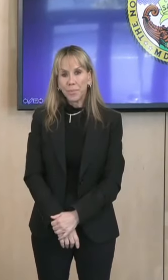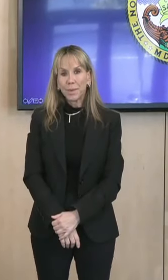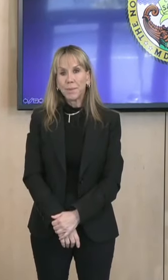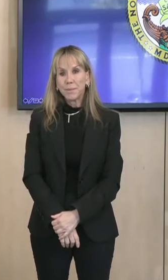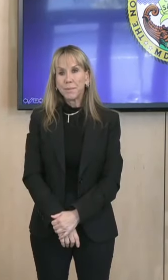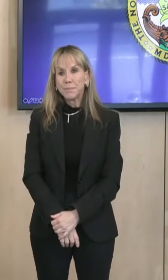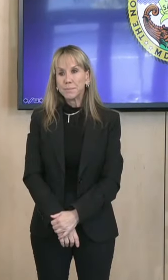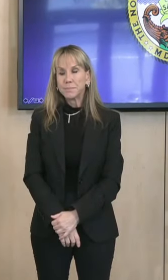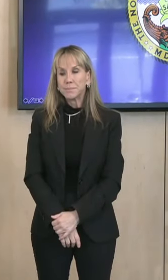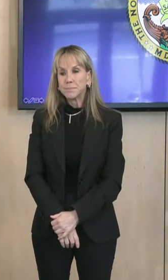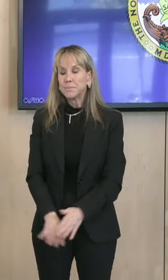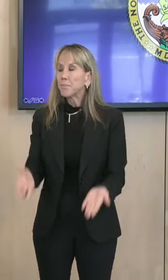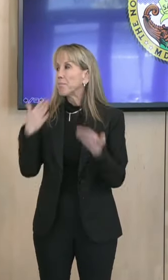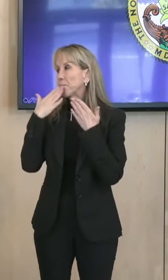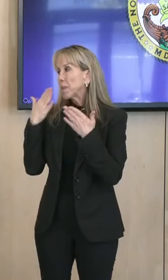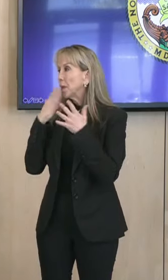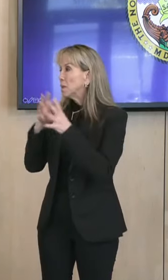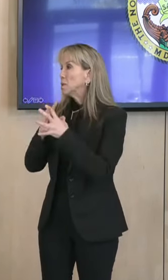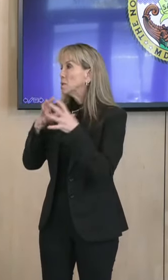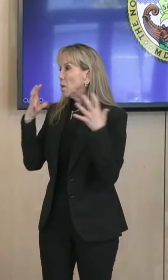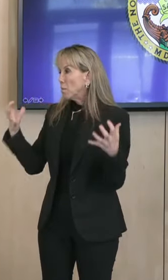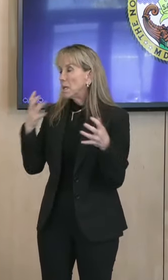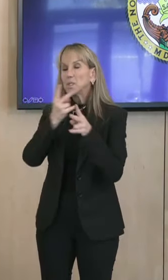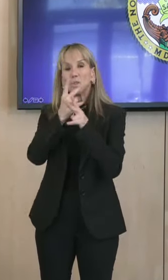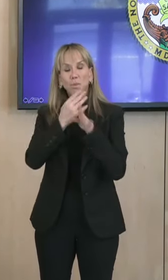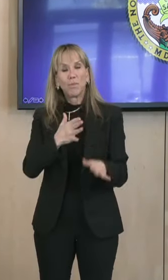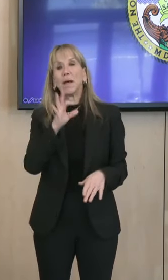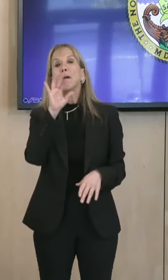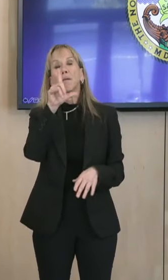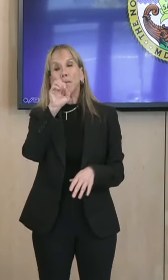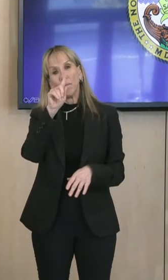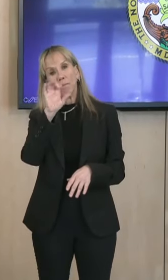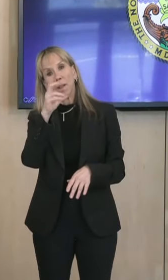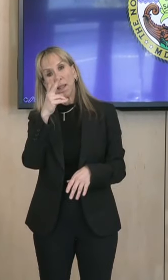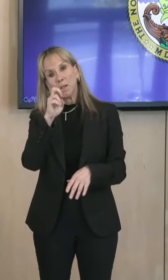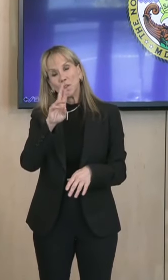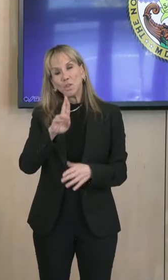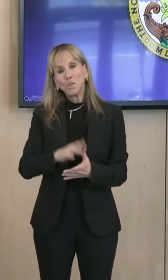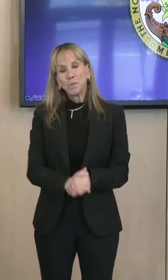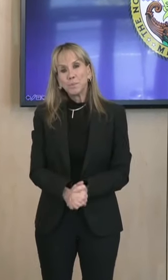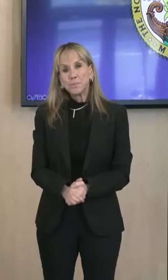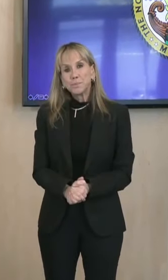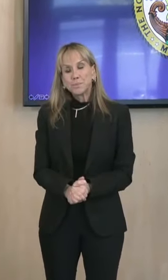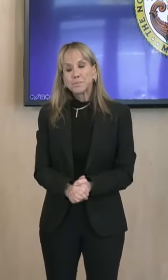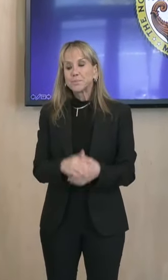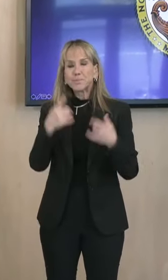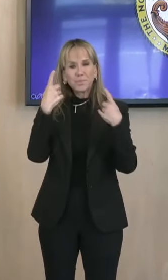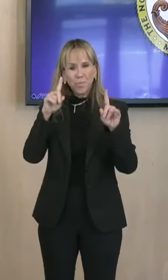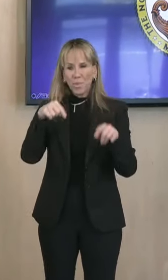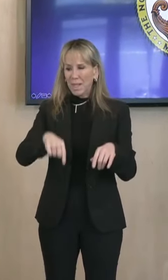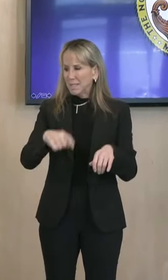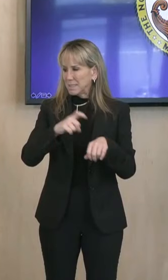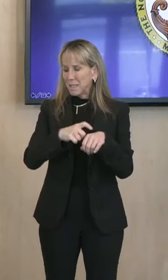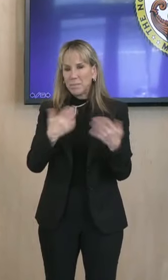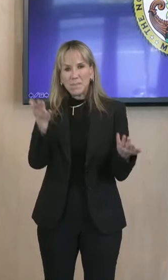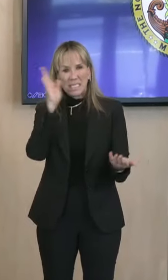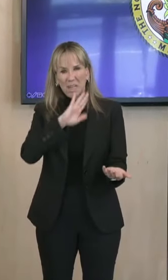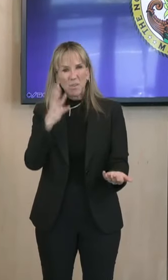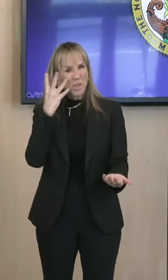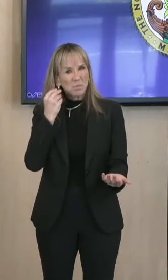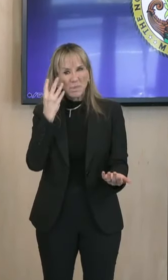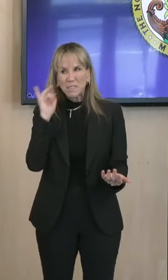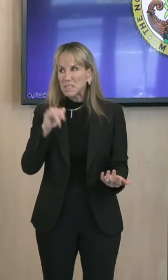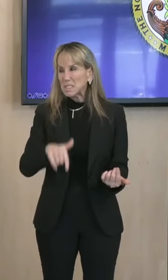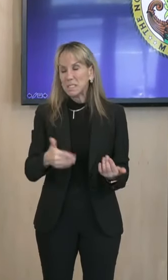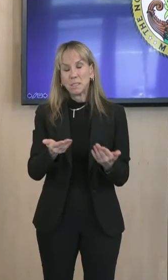Thank you so much, Supervisor Fletcher. And in these unprecedented times, I think it's